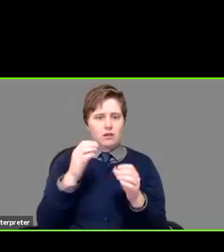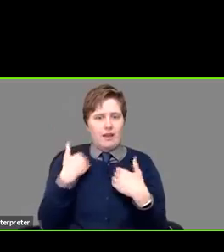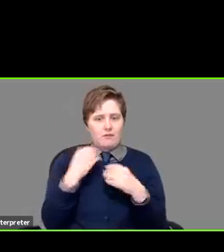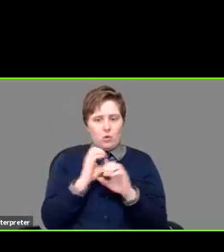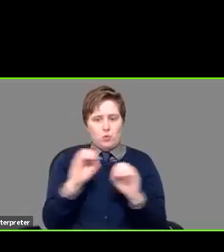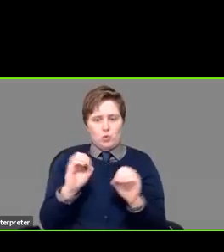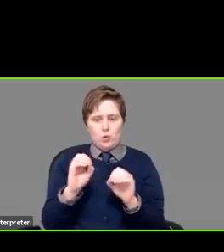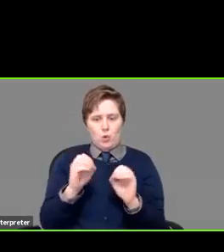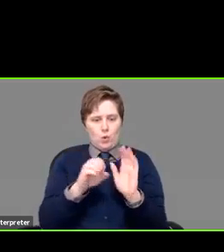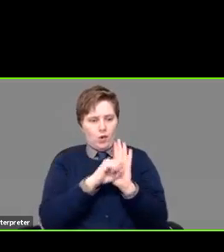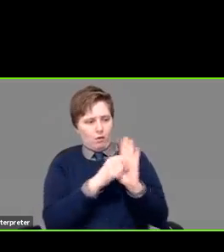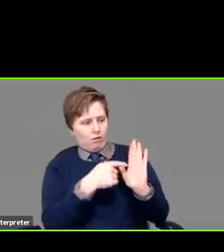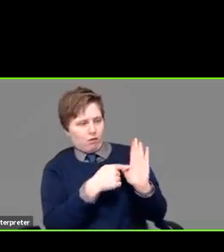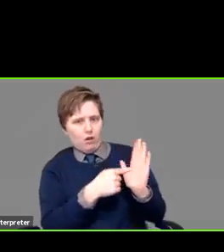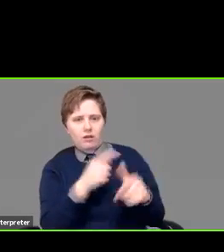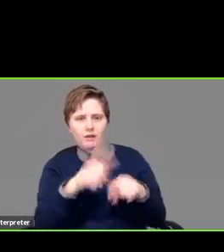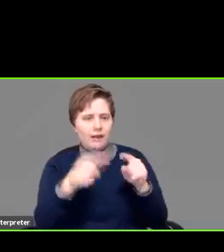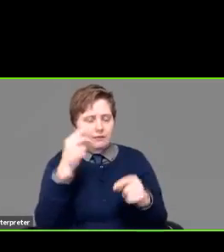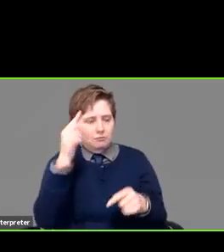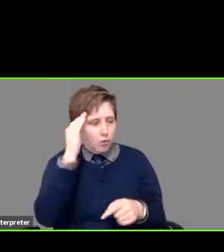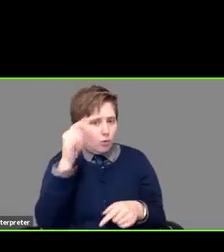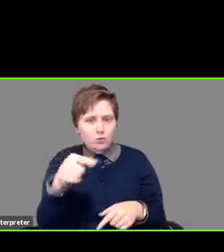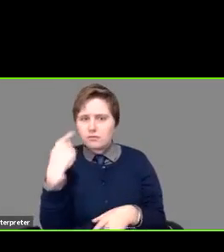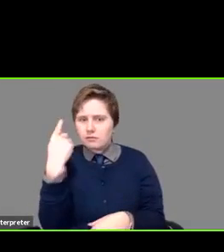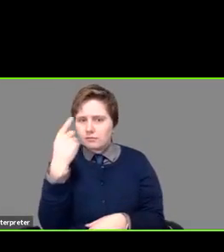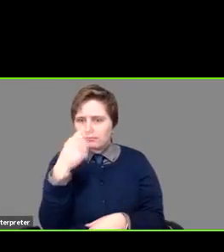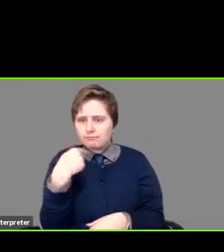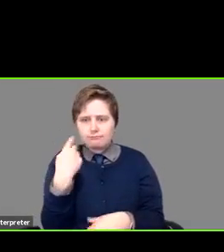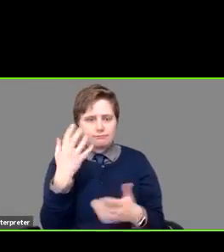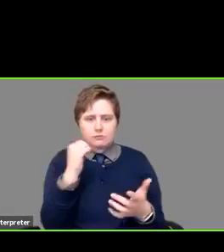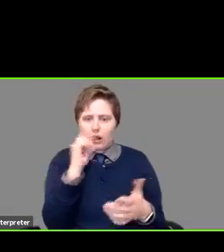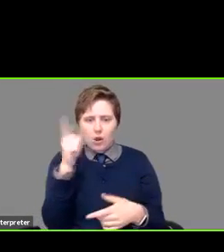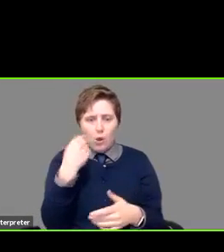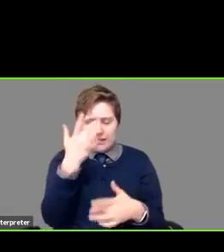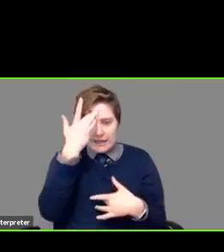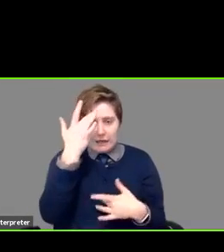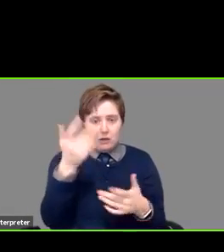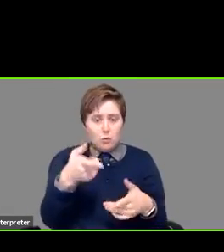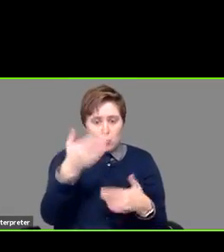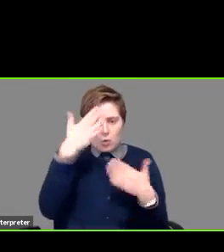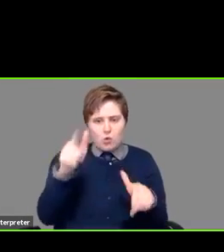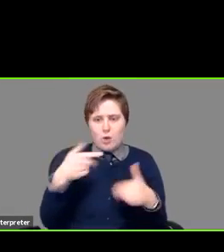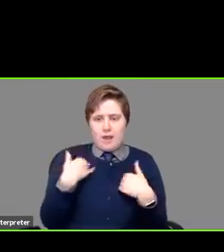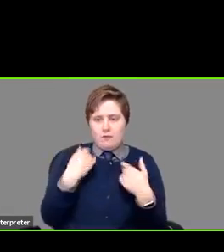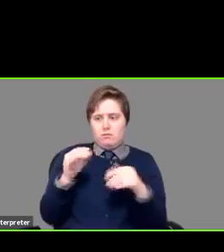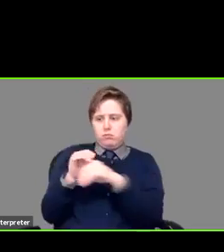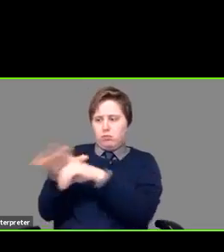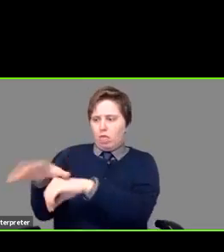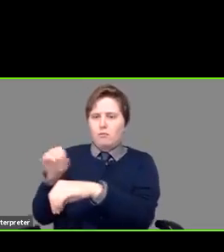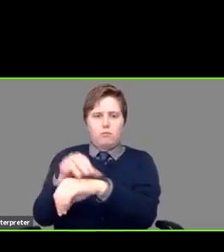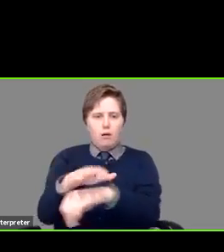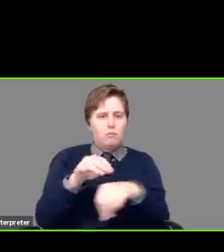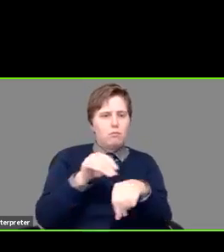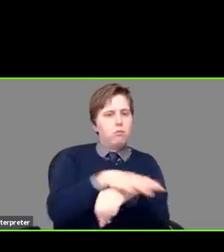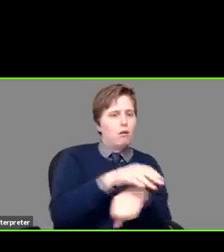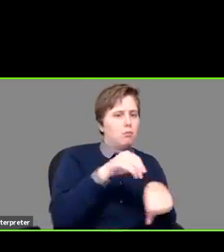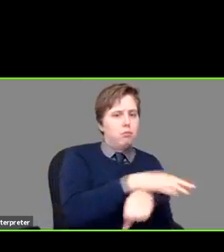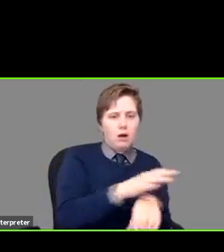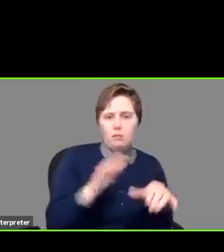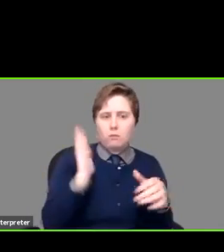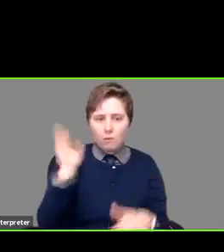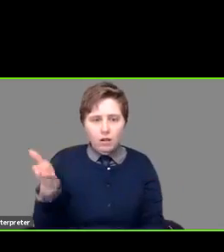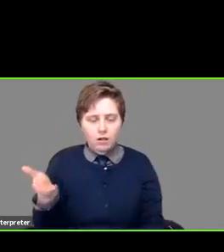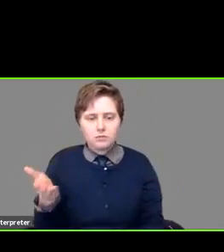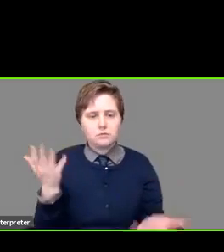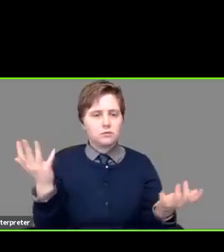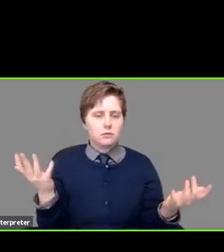for many of us. And we may not know we have it, and we're spreading it to somebody else because we just don't take that extra step to wearing a face covering, where